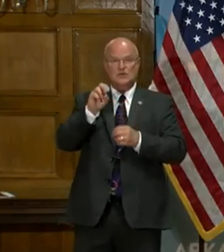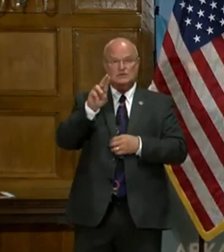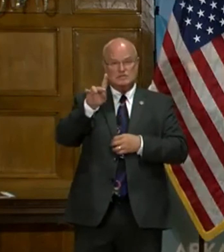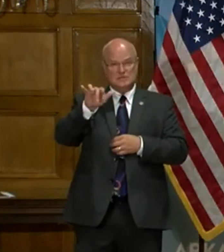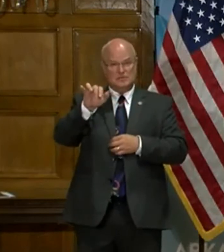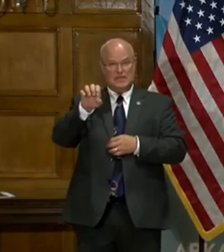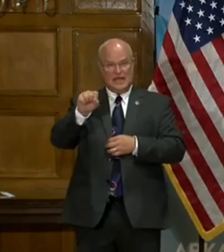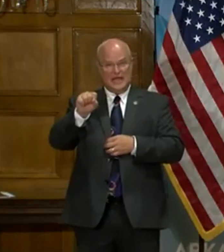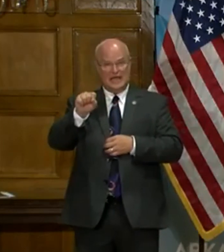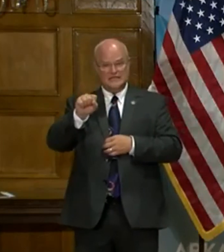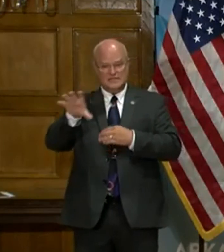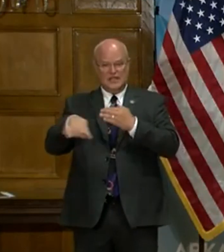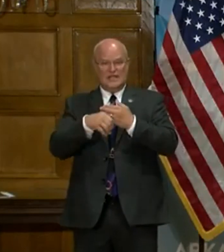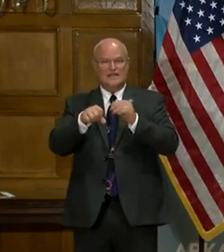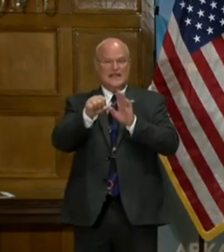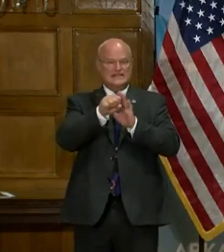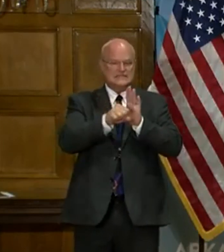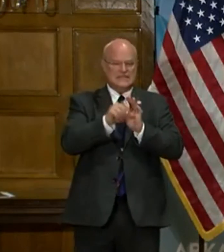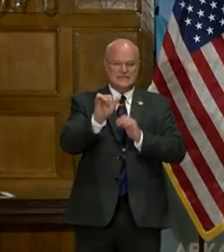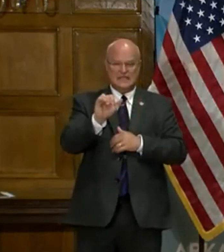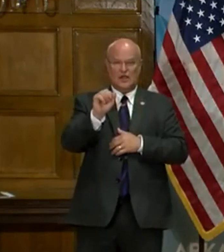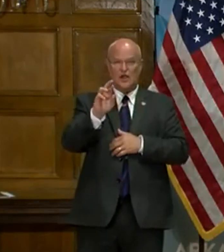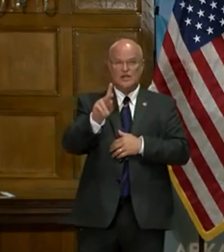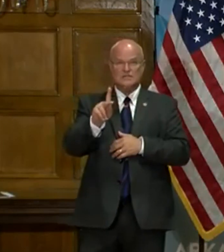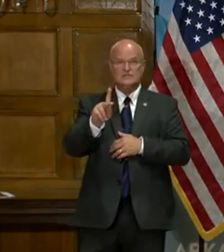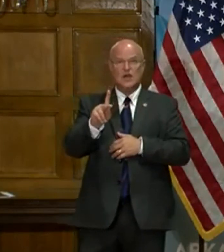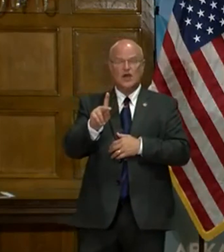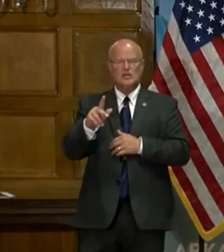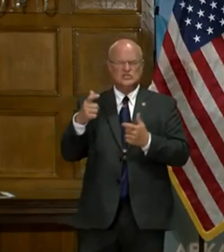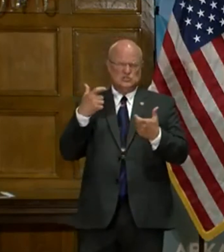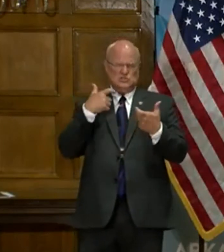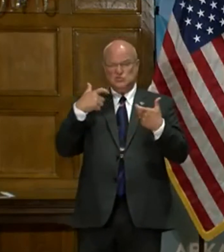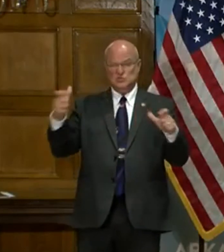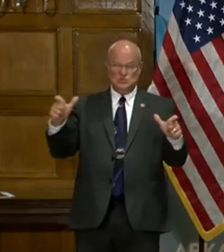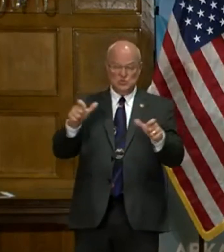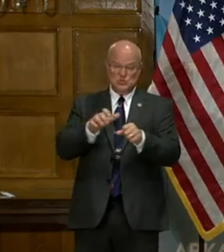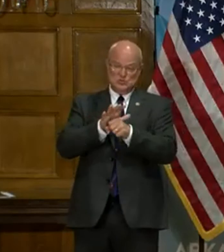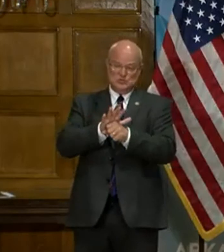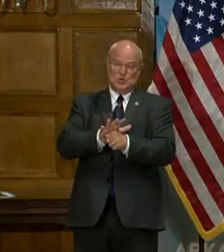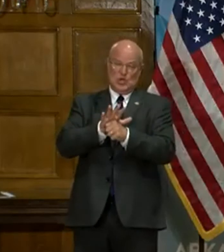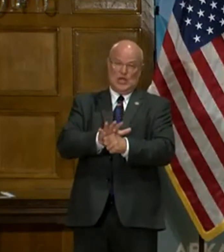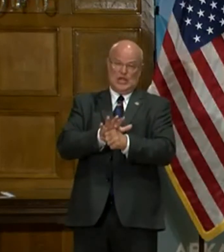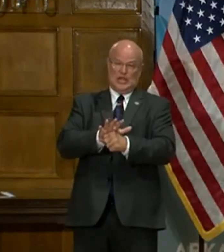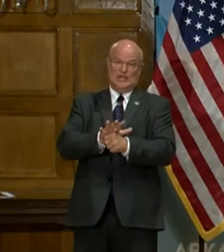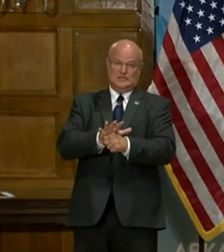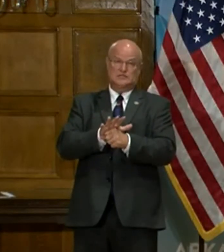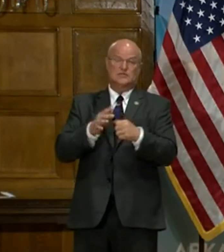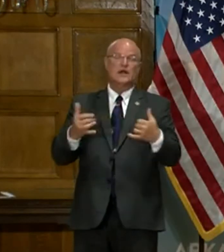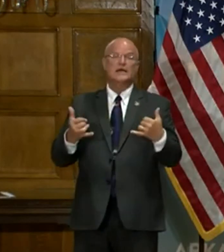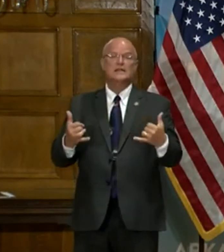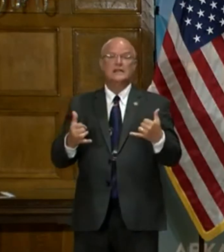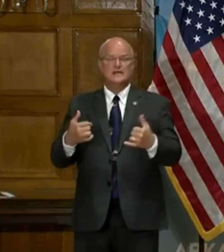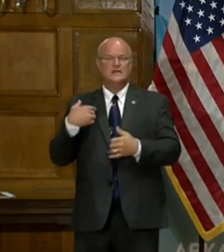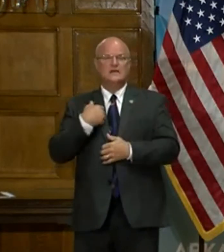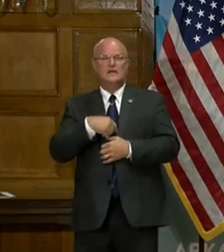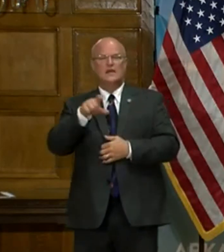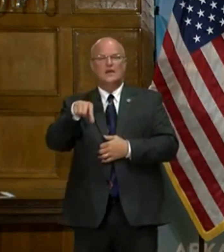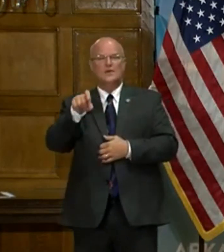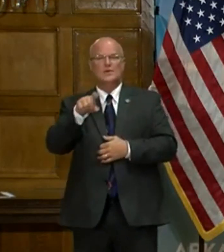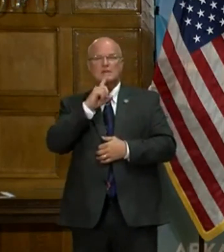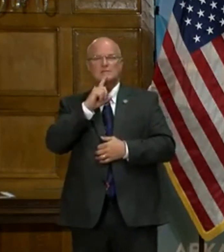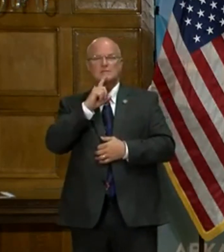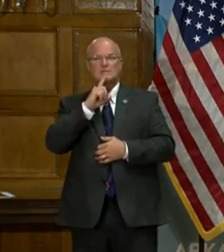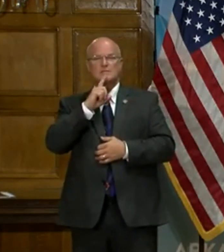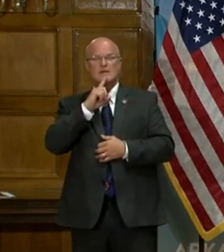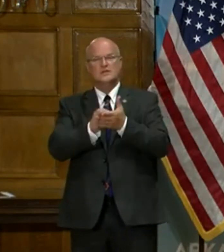you add that to states like Arkansas, there's a huge pressure point right now, and we need to